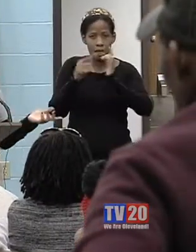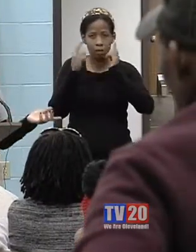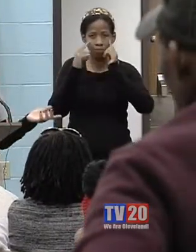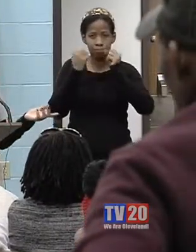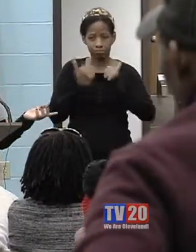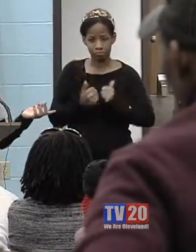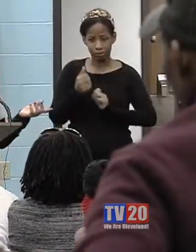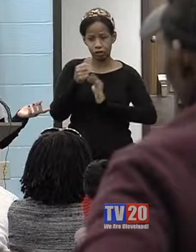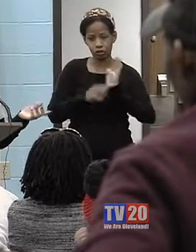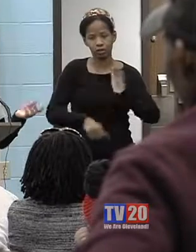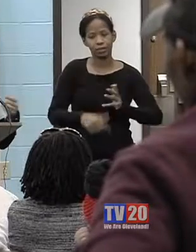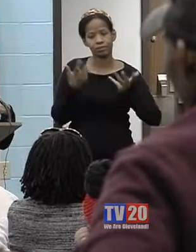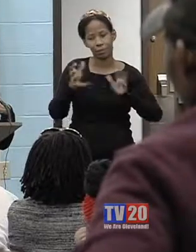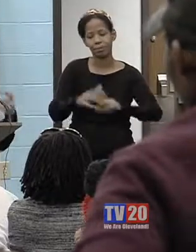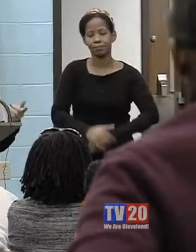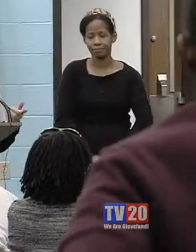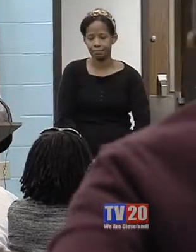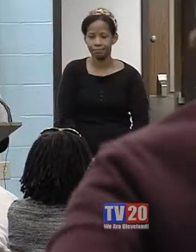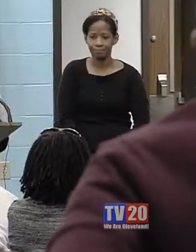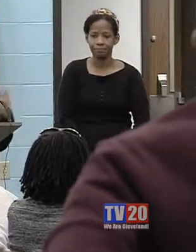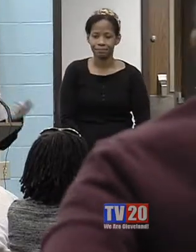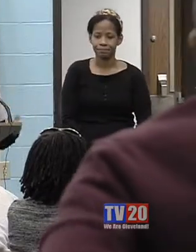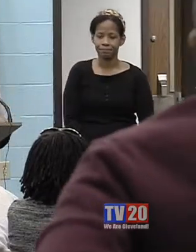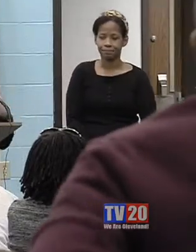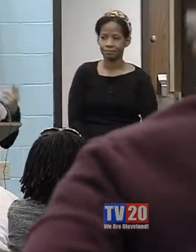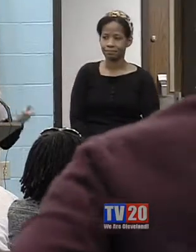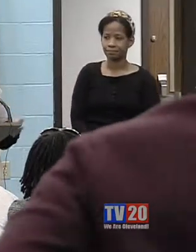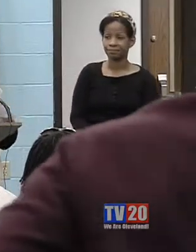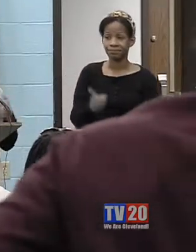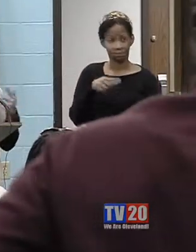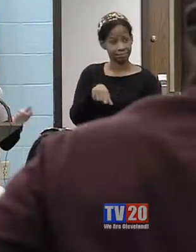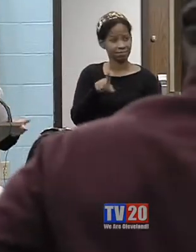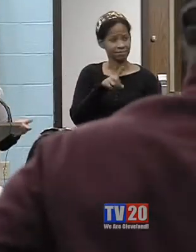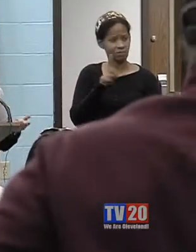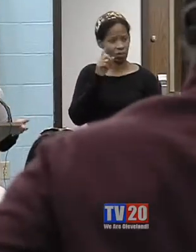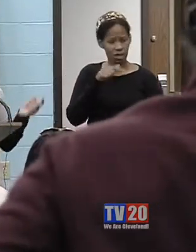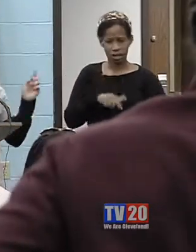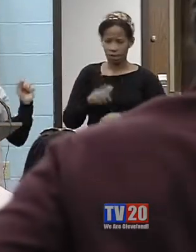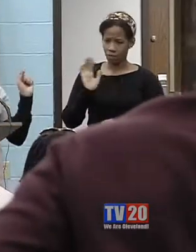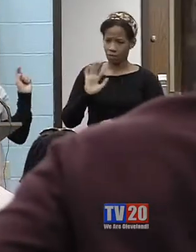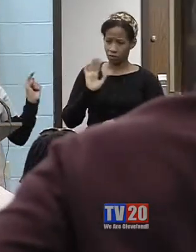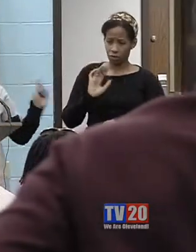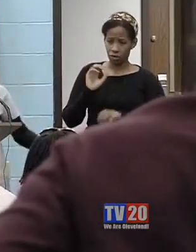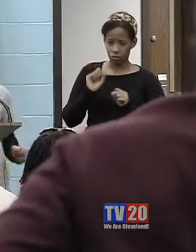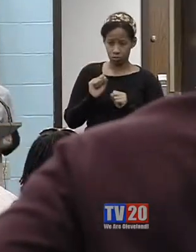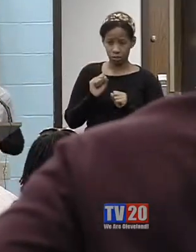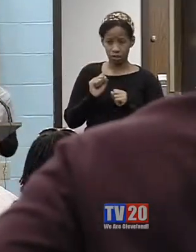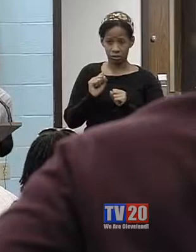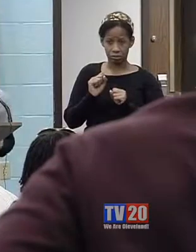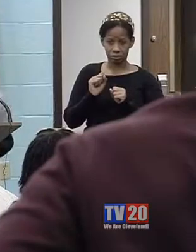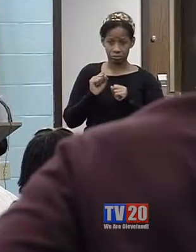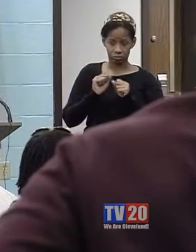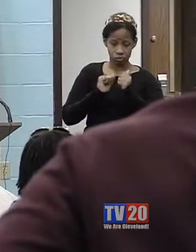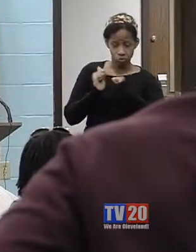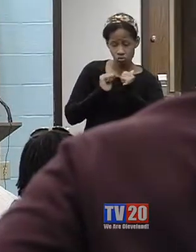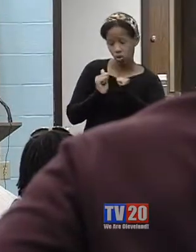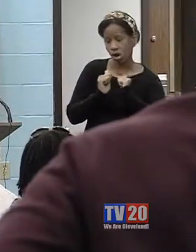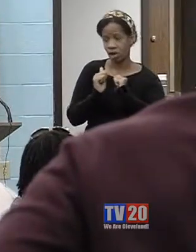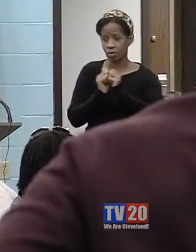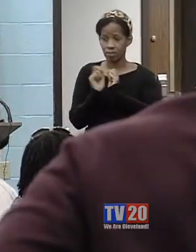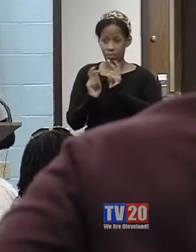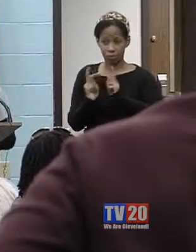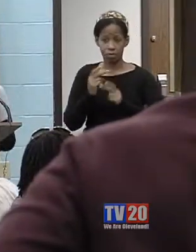I'm surprised somebody in the audience today wasn't like a heckler I had one time. And he says, well, you could once.